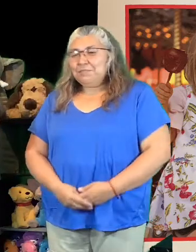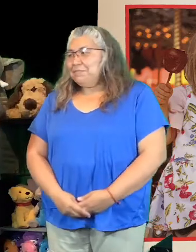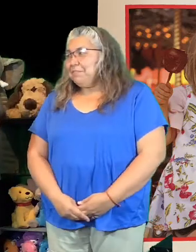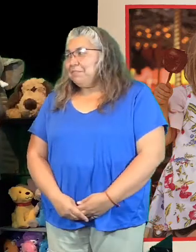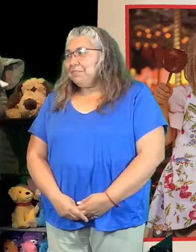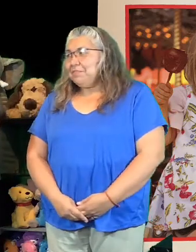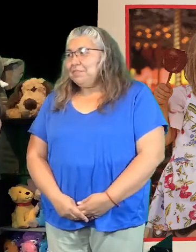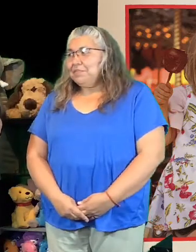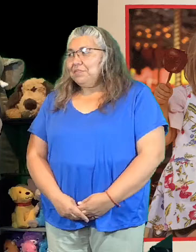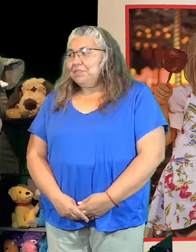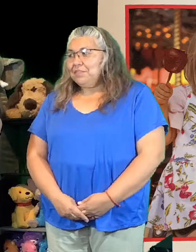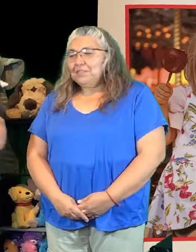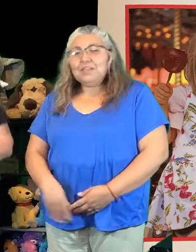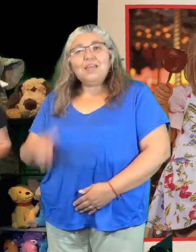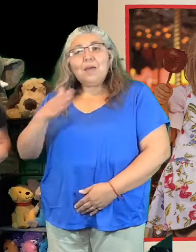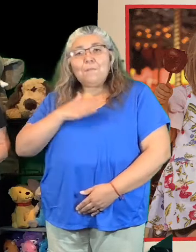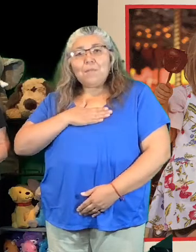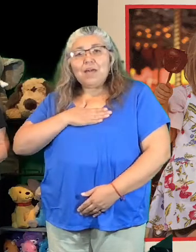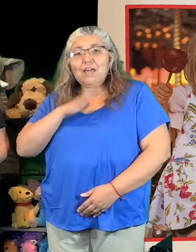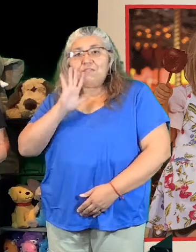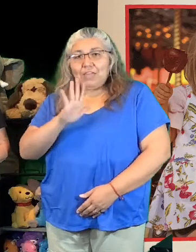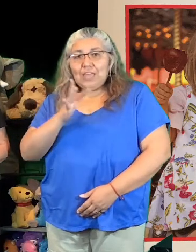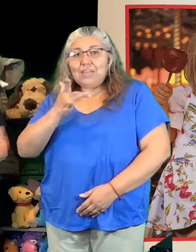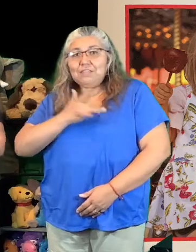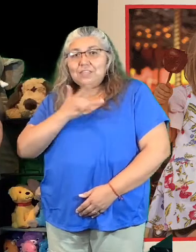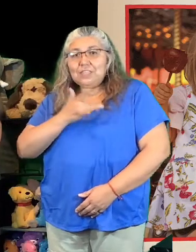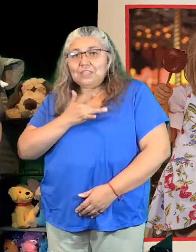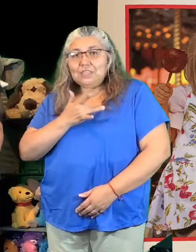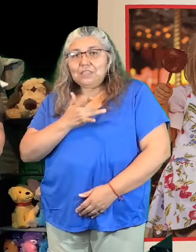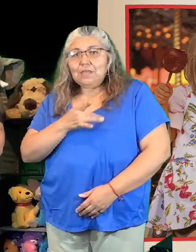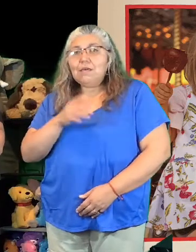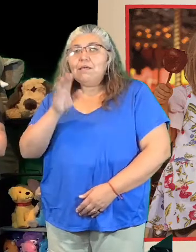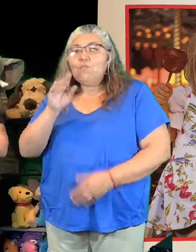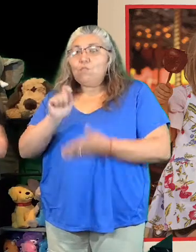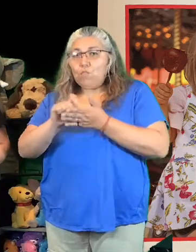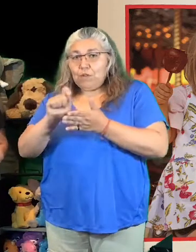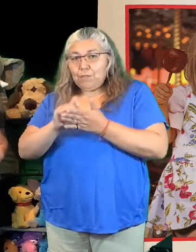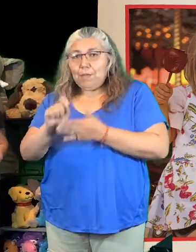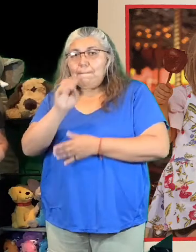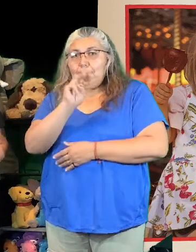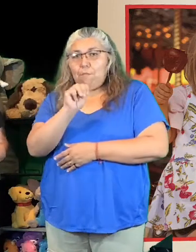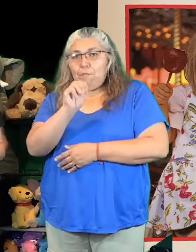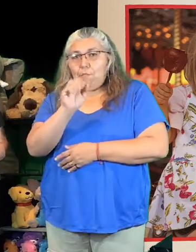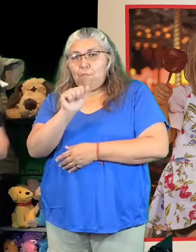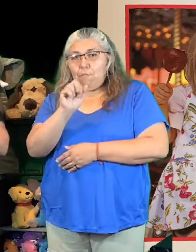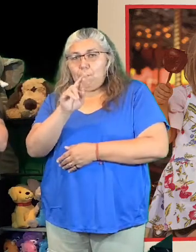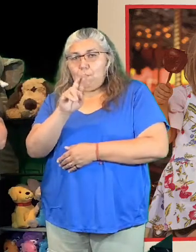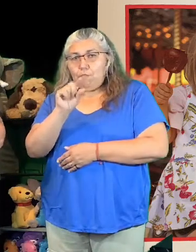My Five Senses by Margaret Miller.